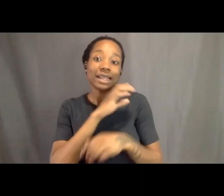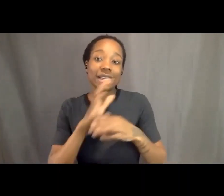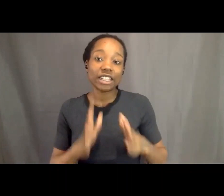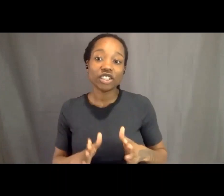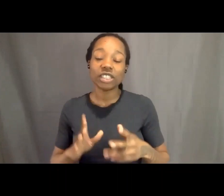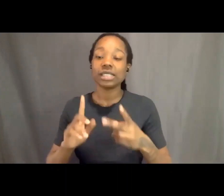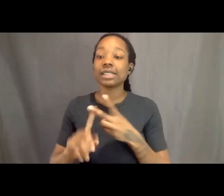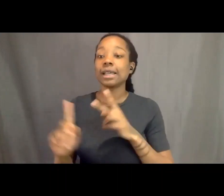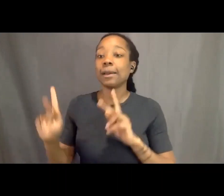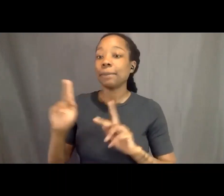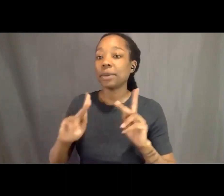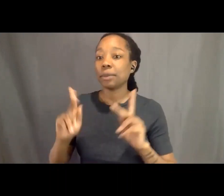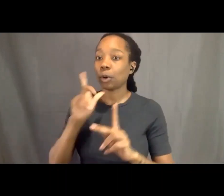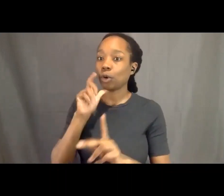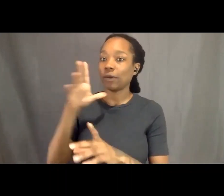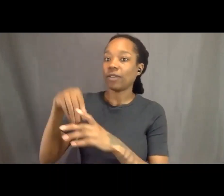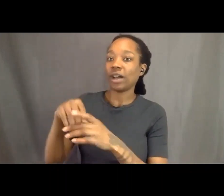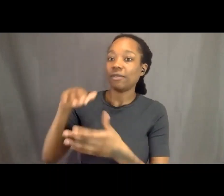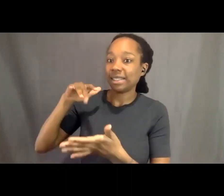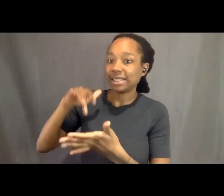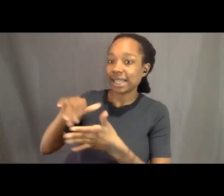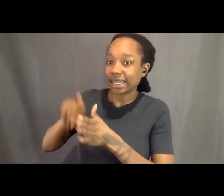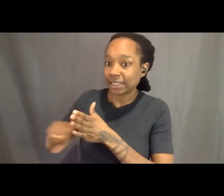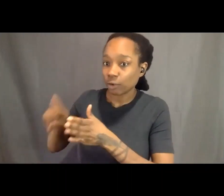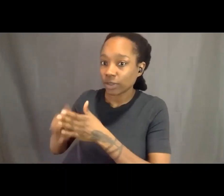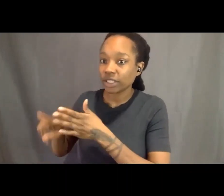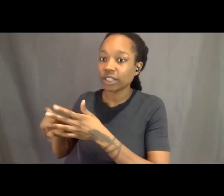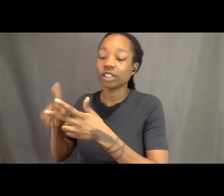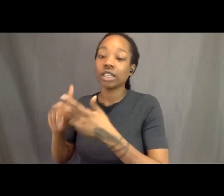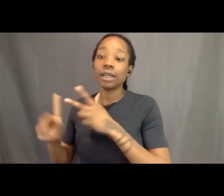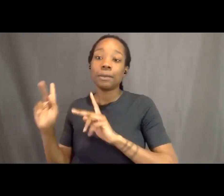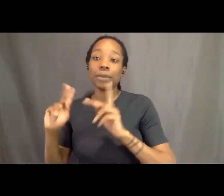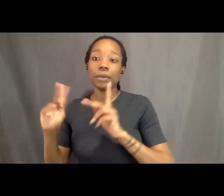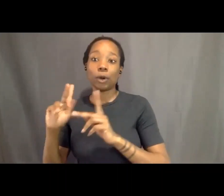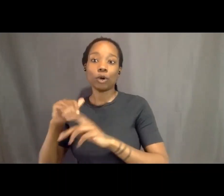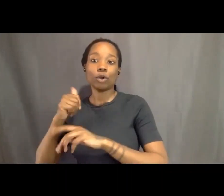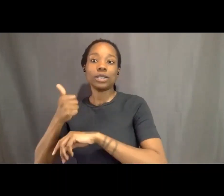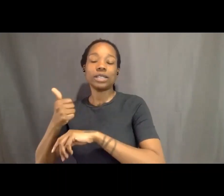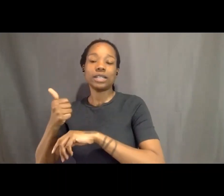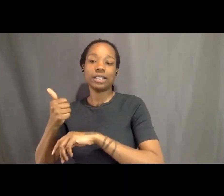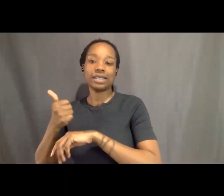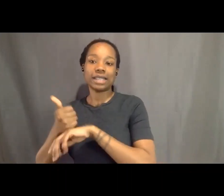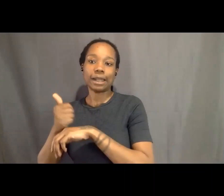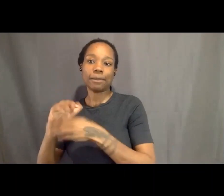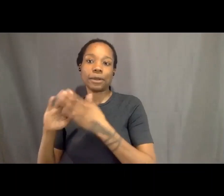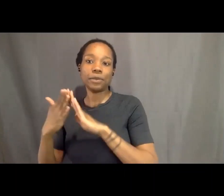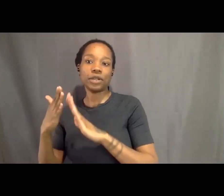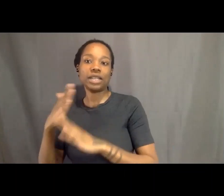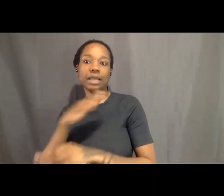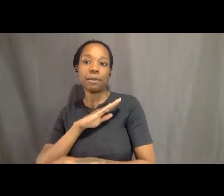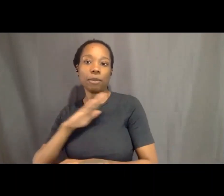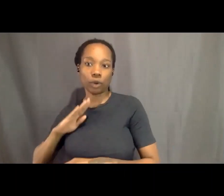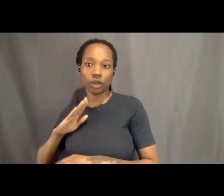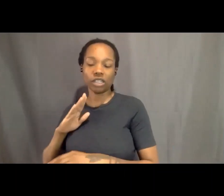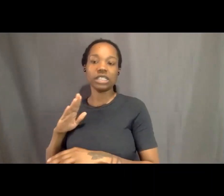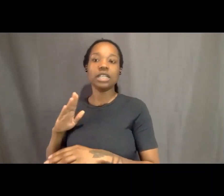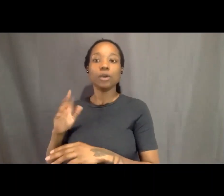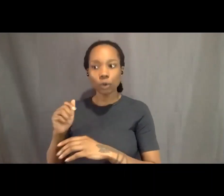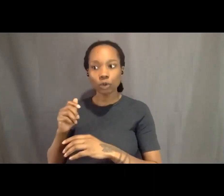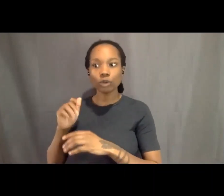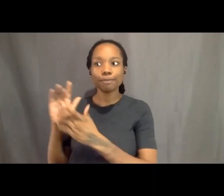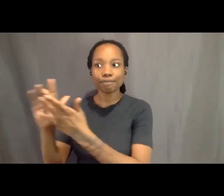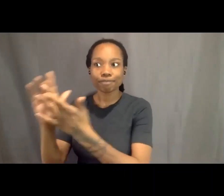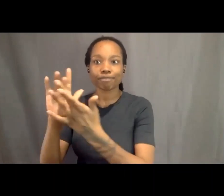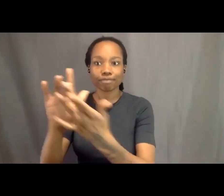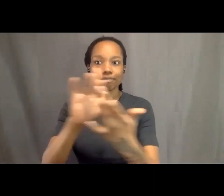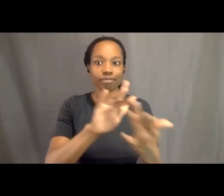on community boards that are going out and can go and have conversations that will give us the